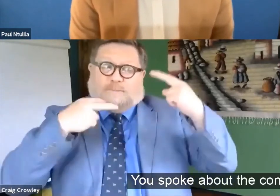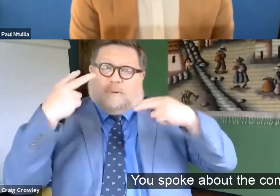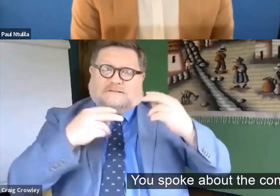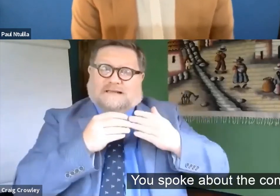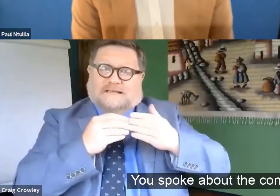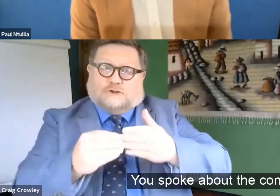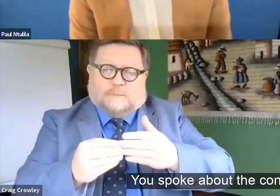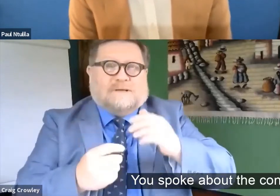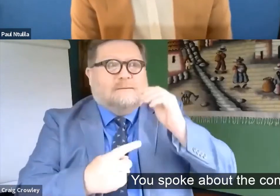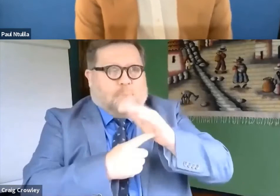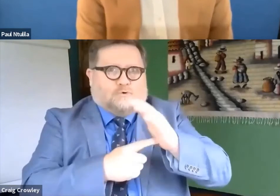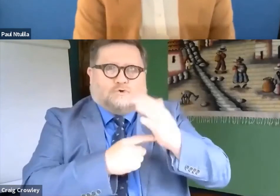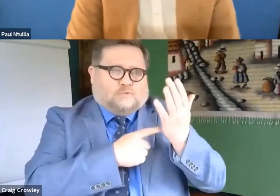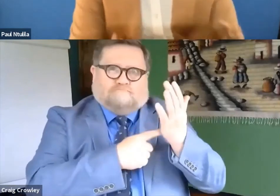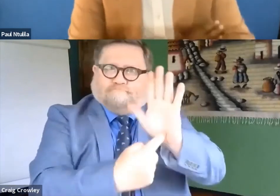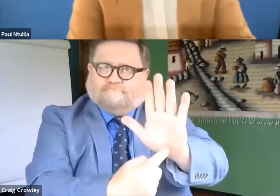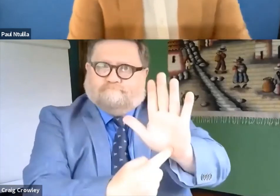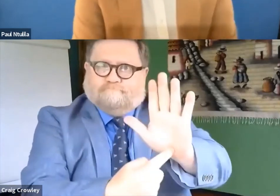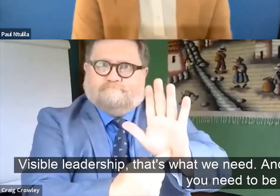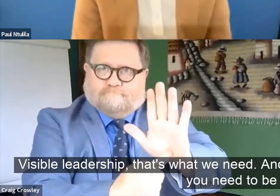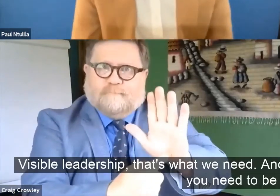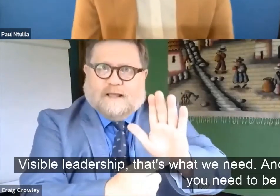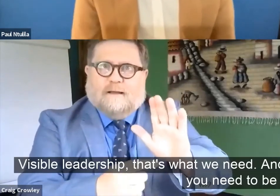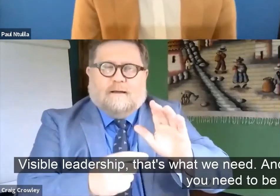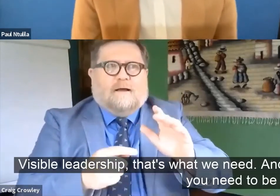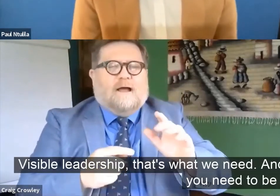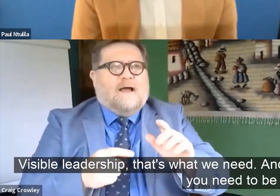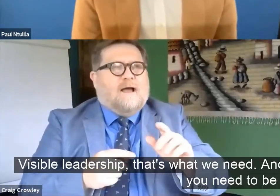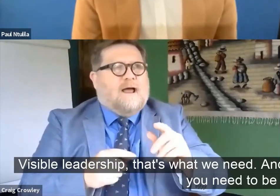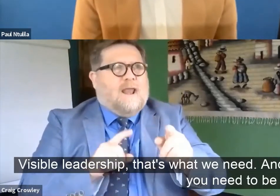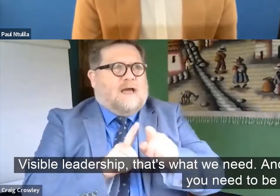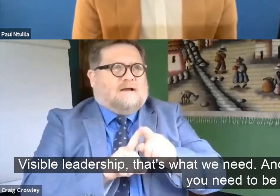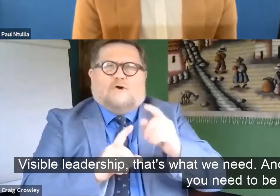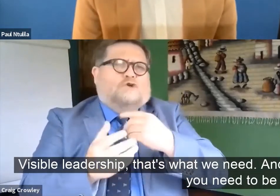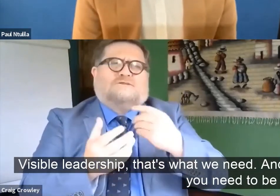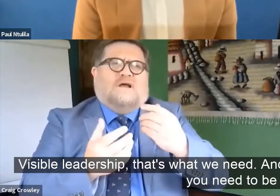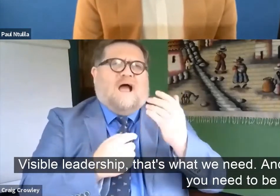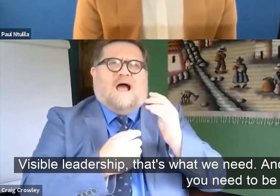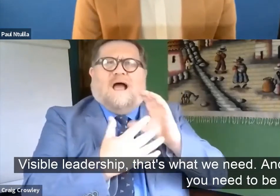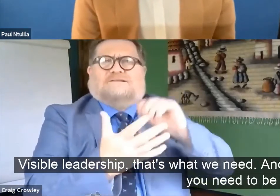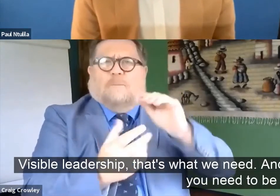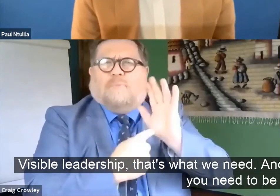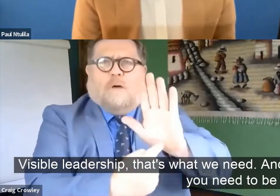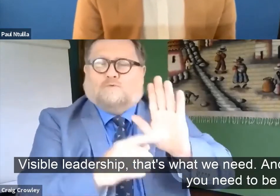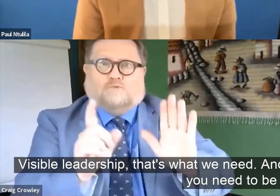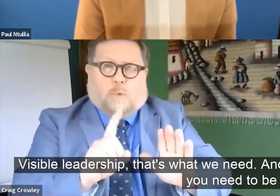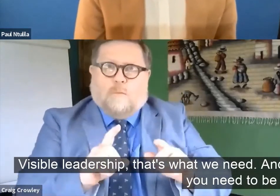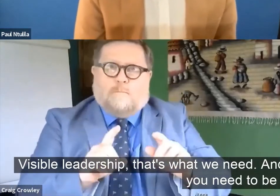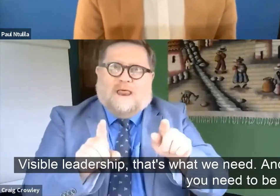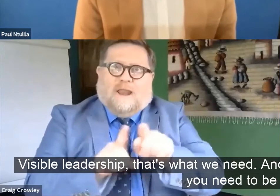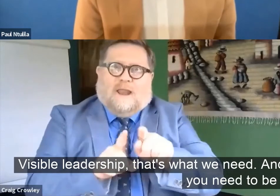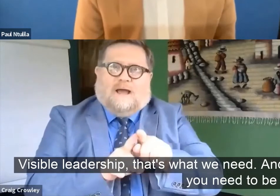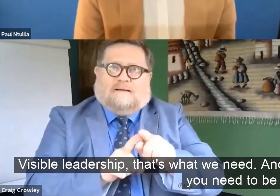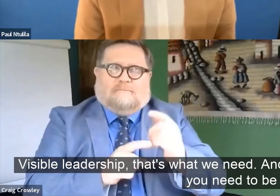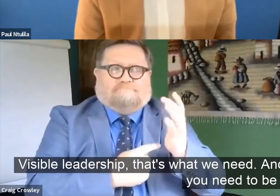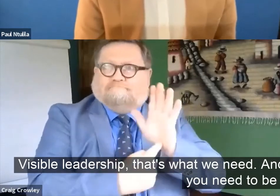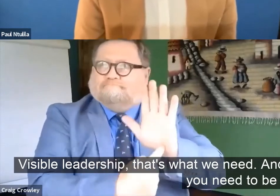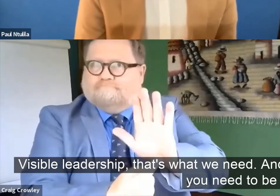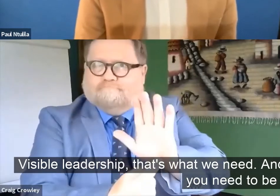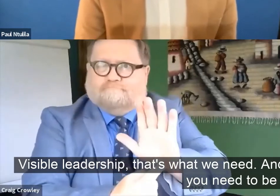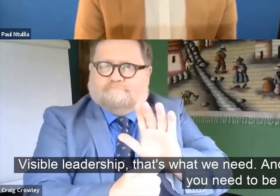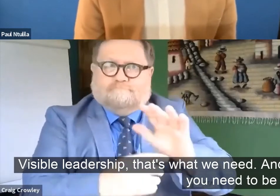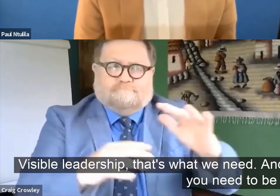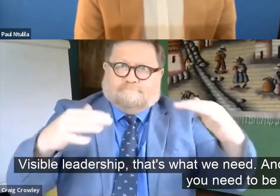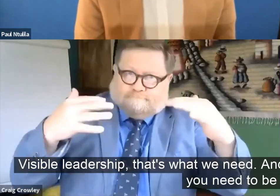and you're right. Visible leadership, that's what we need. And that's what we need to be showing people. You need to be leading the way.